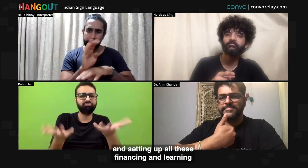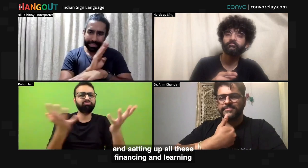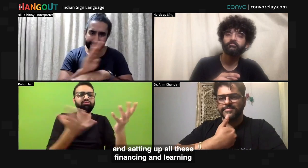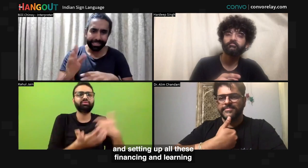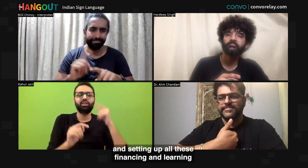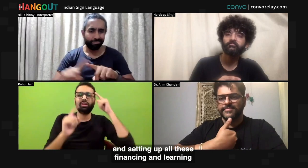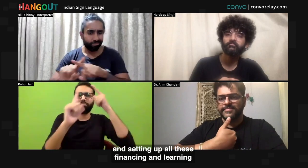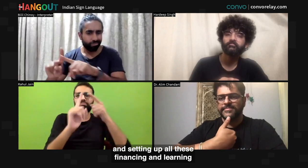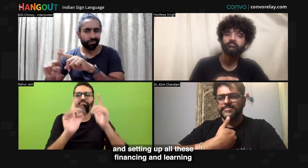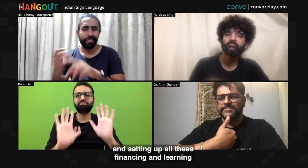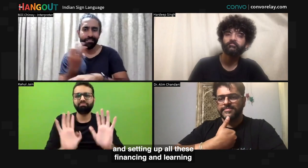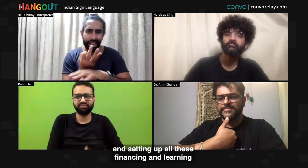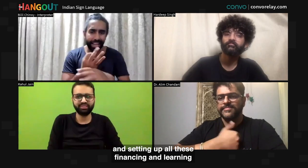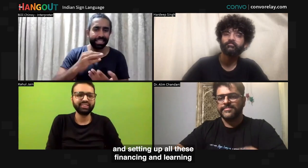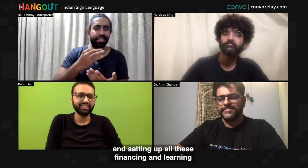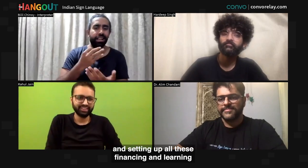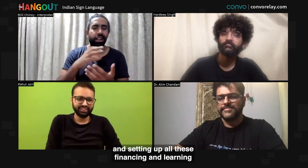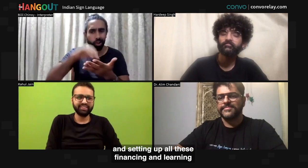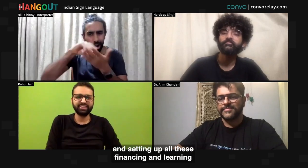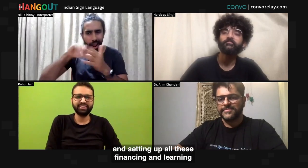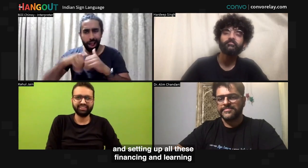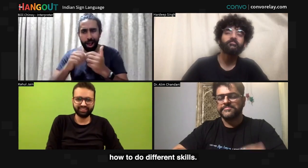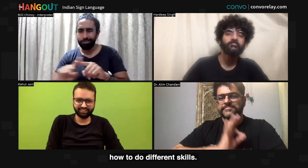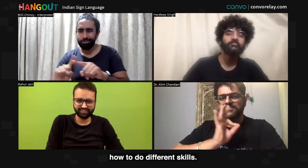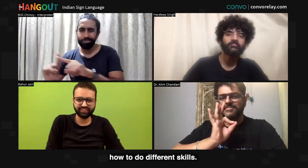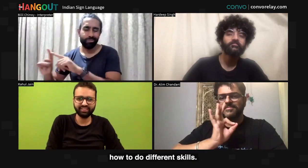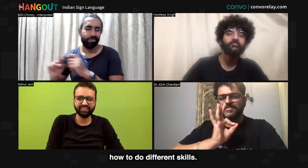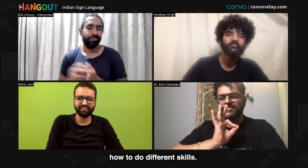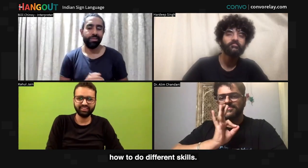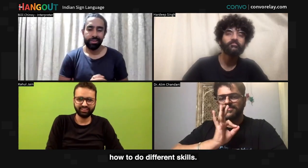and setting up all these, uh, financing and learning how to do different skills.